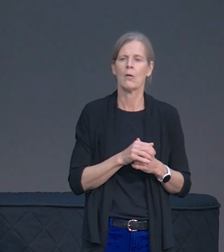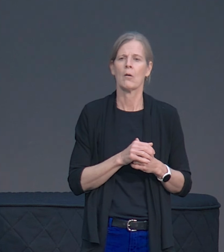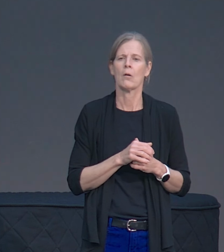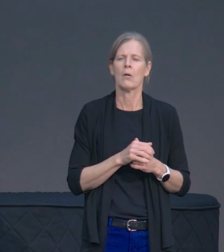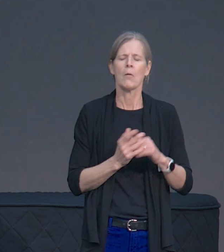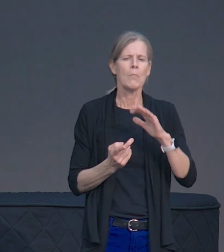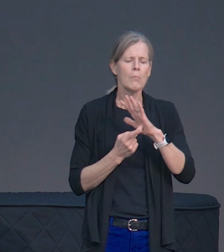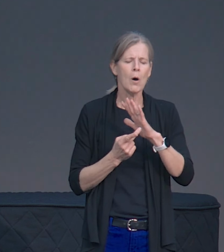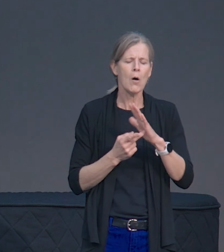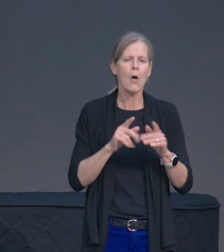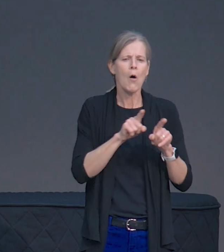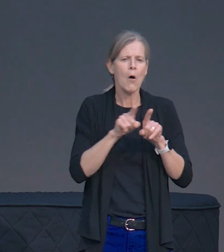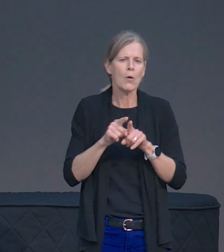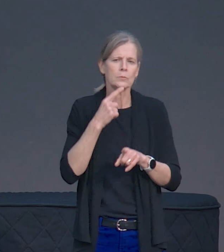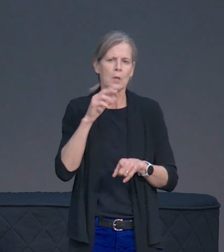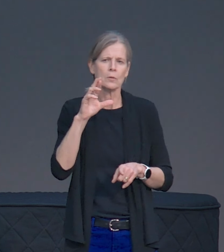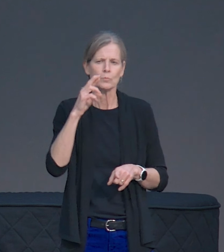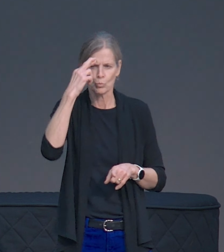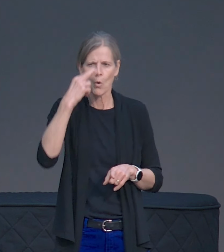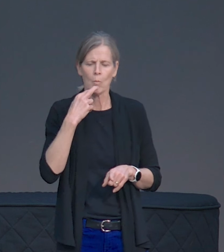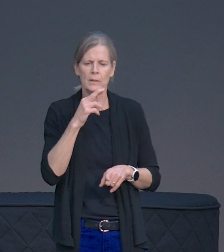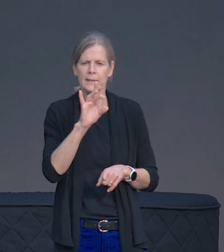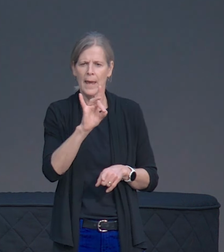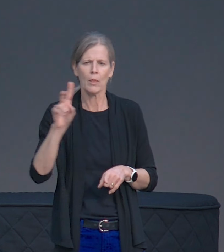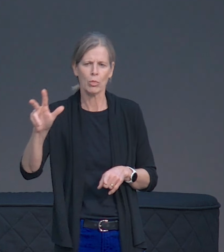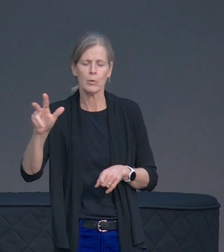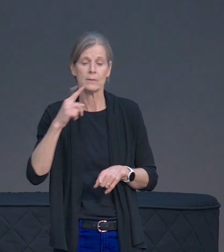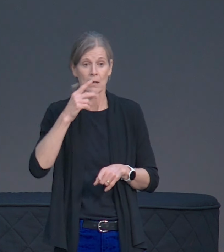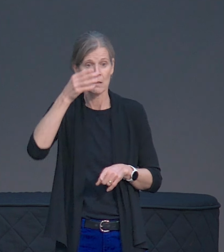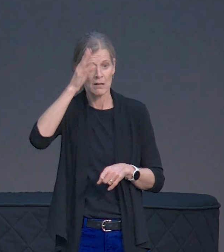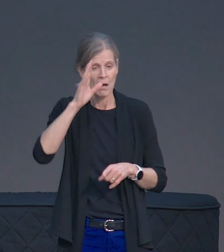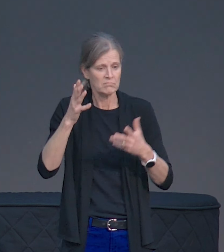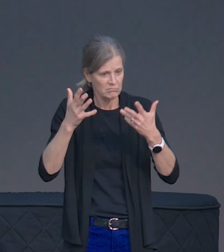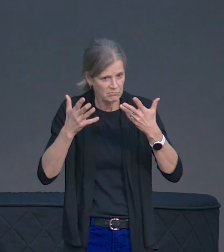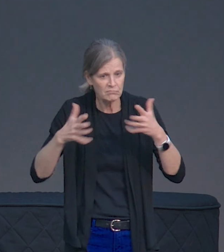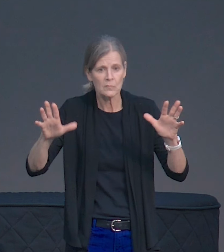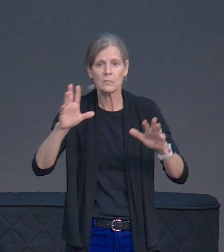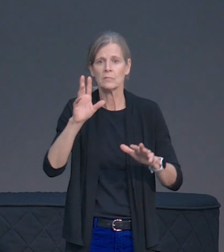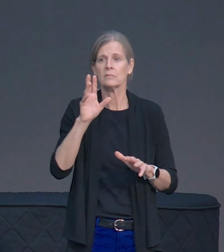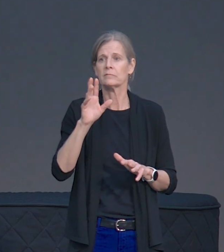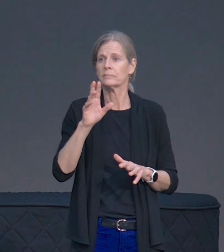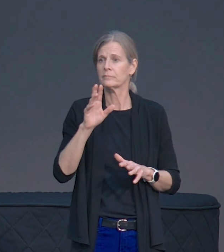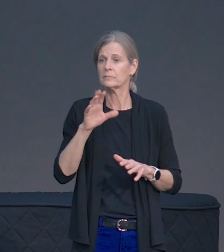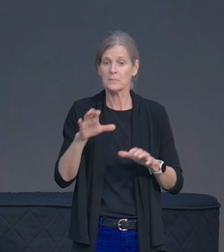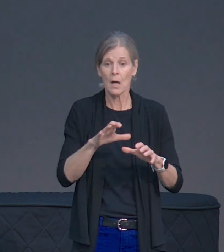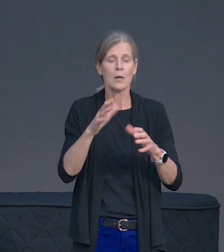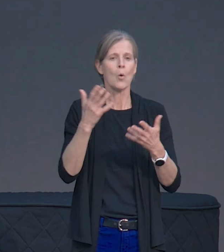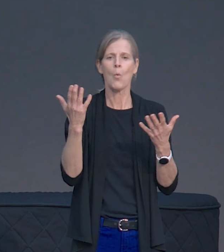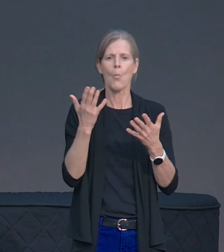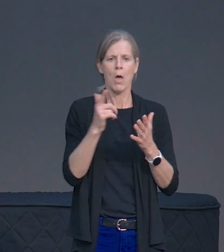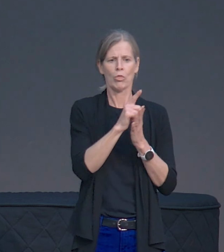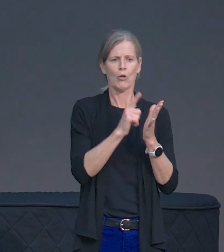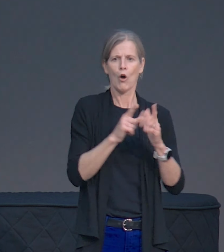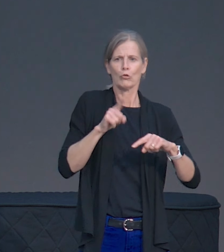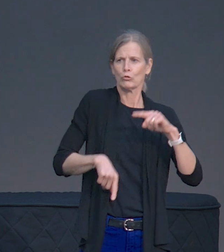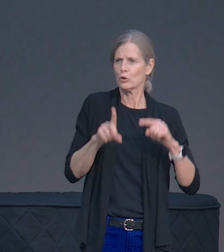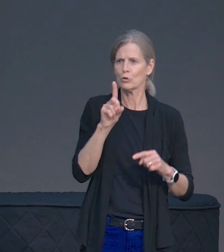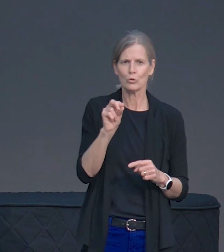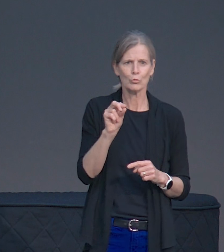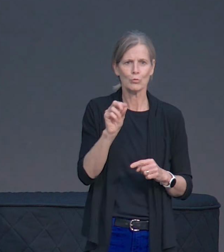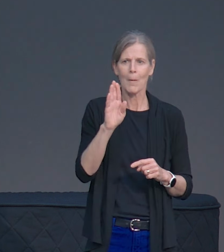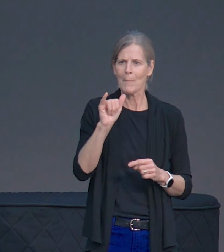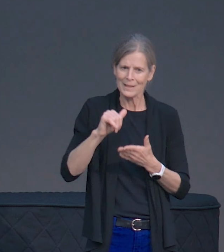Paul In Romans Chapter 8 Verse 3 For God Has Done What The Law Weakened By The Flesh Could Not Do By